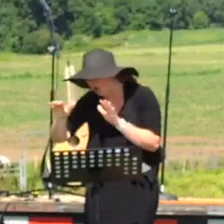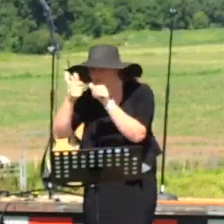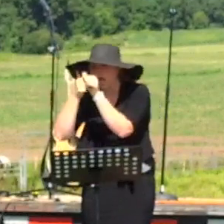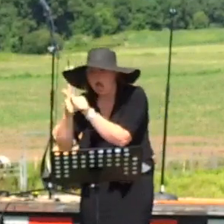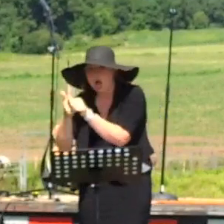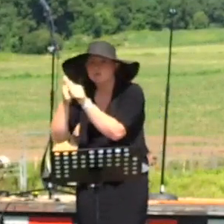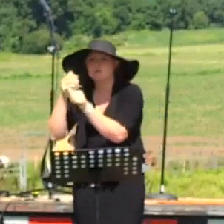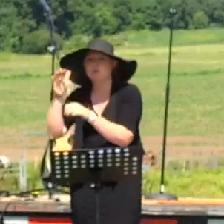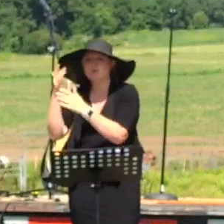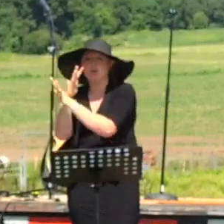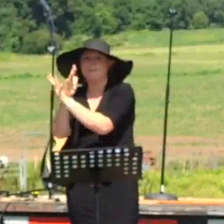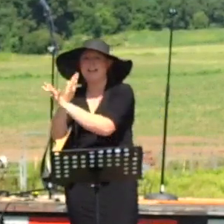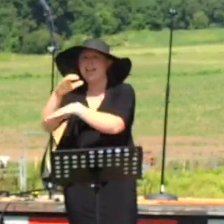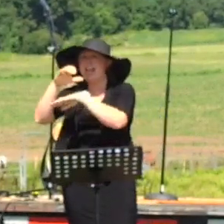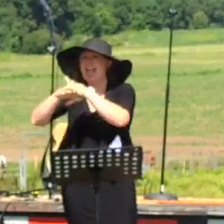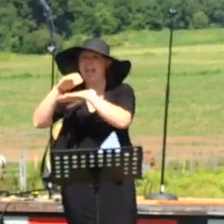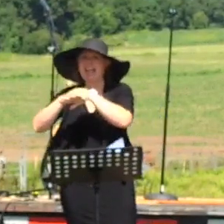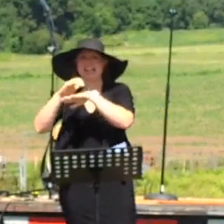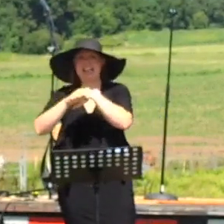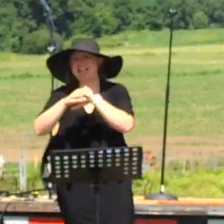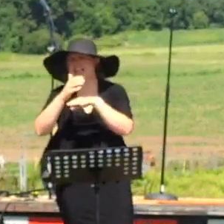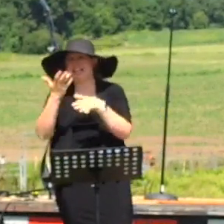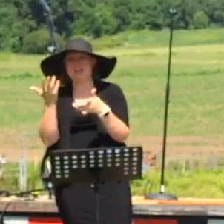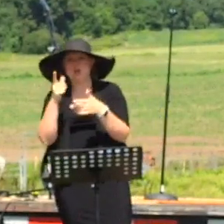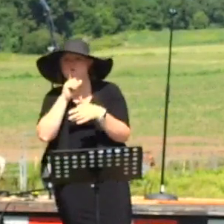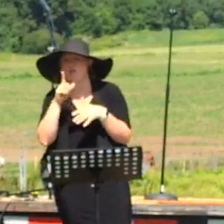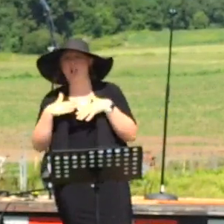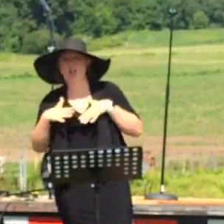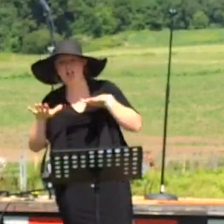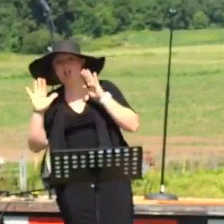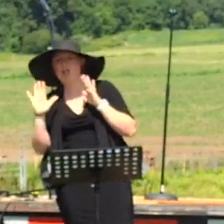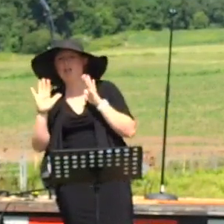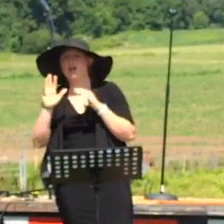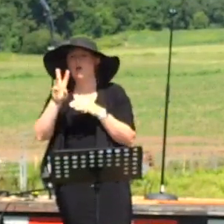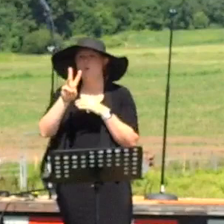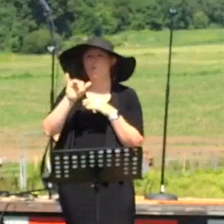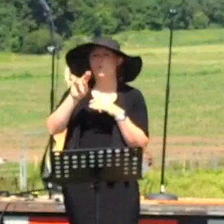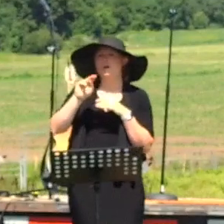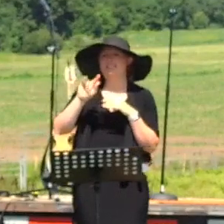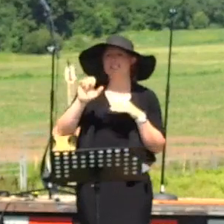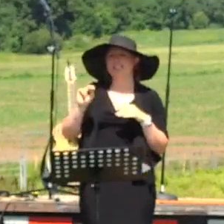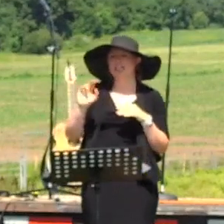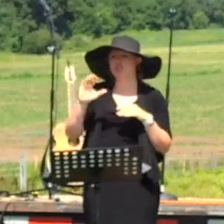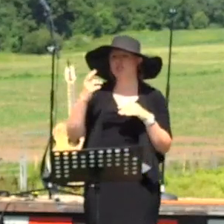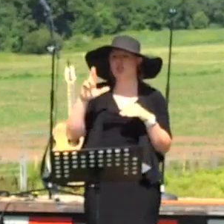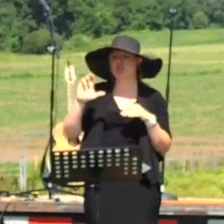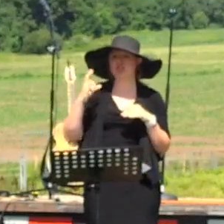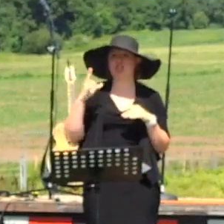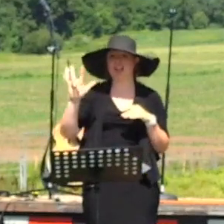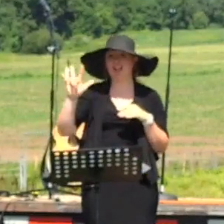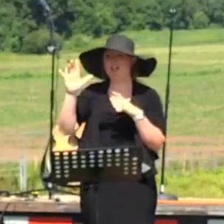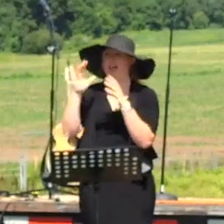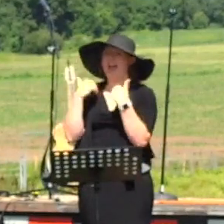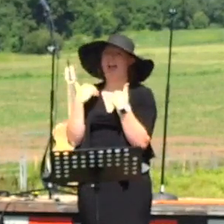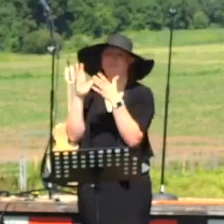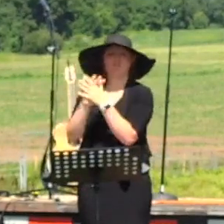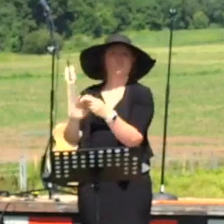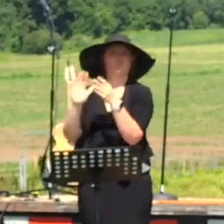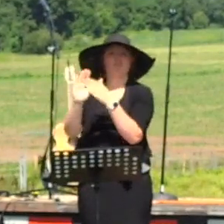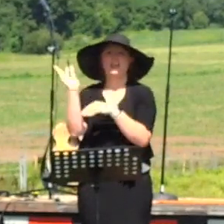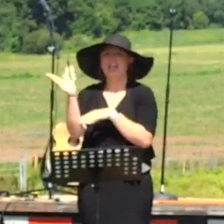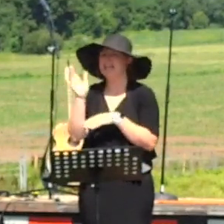was essentially defeated, no chance. He gave a historic speech, and he said, we will never,